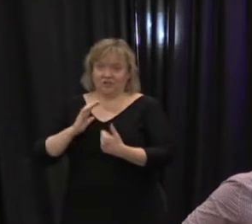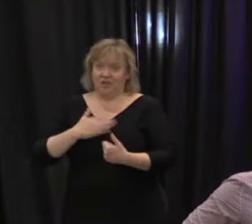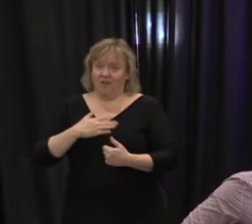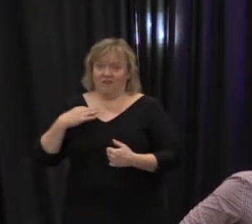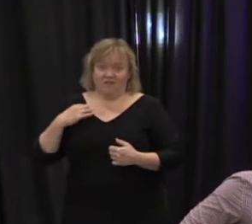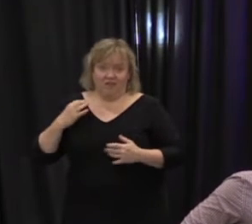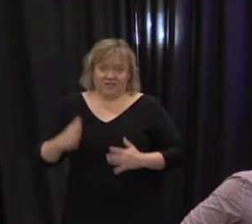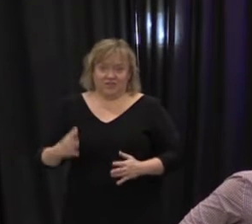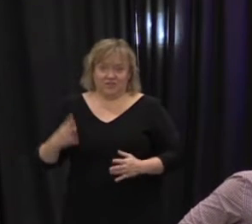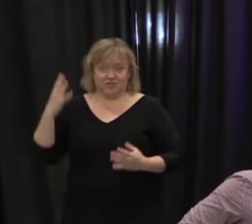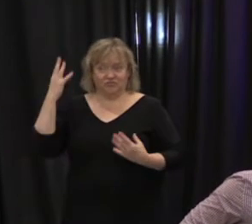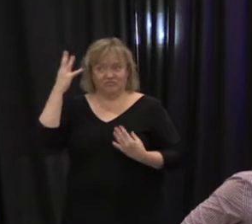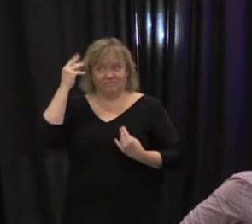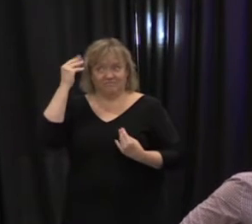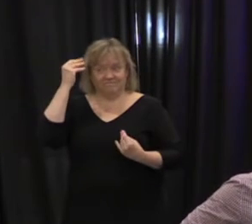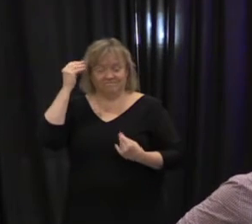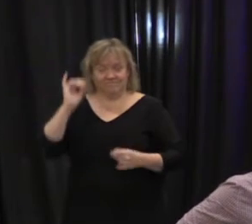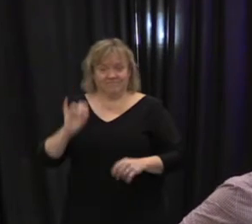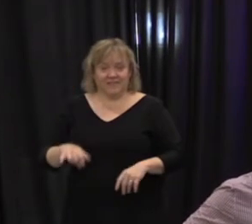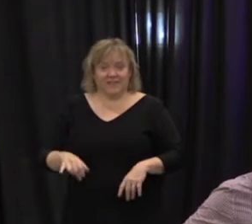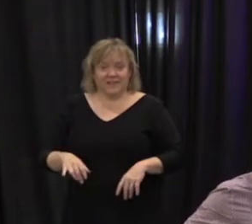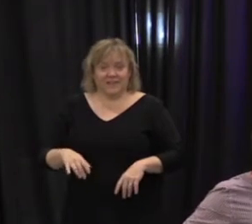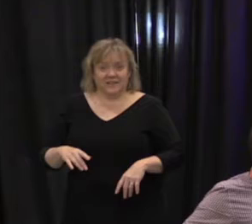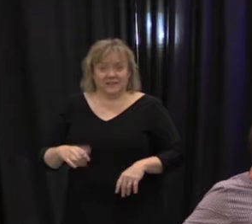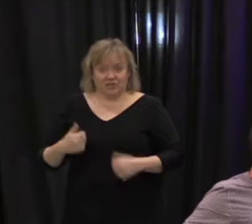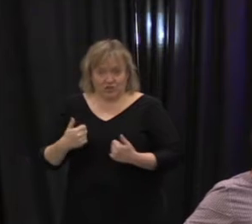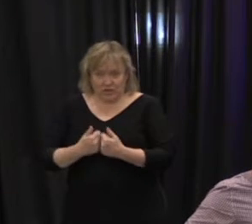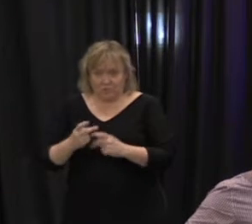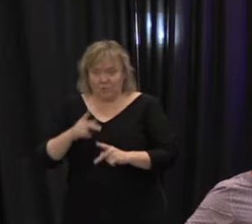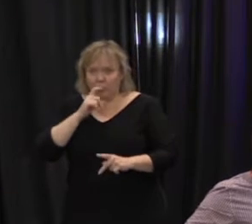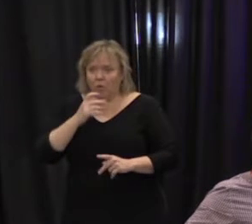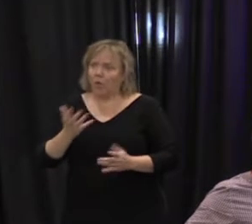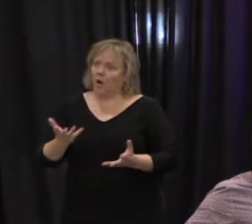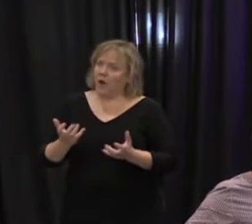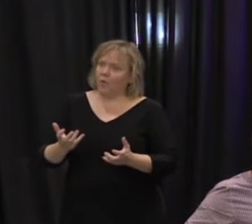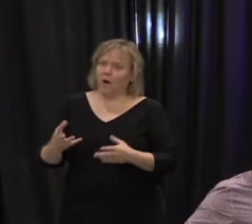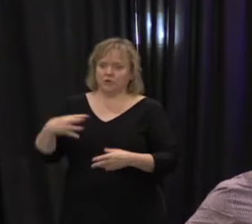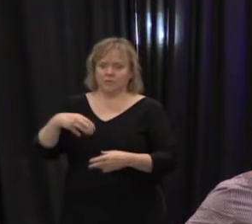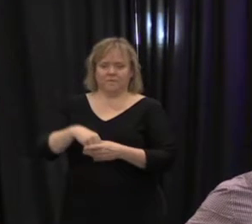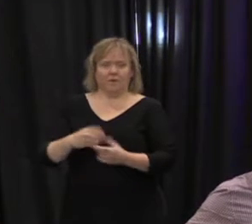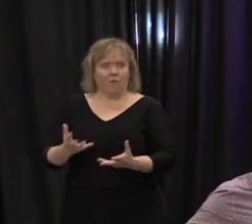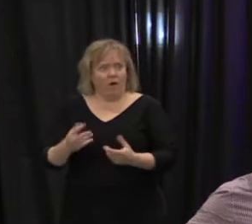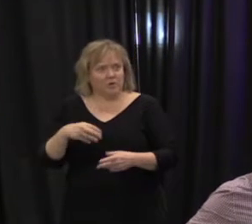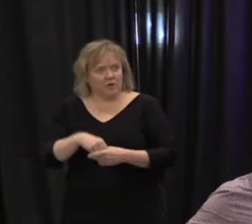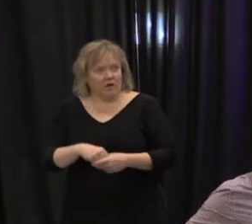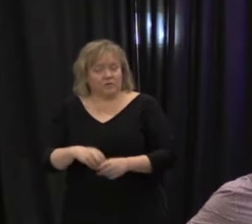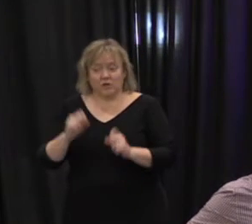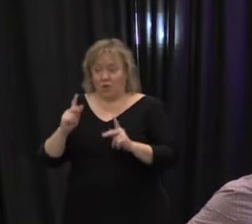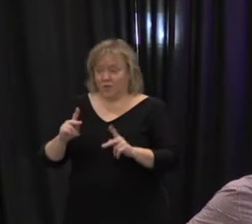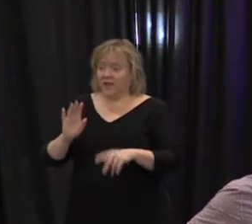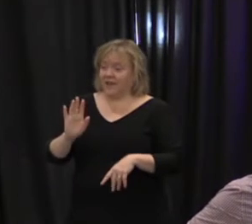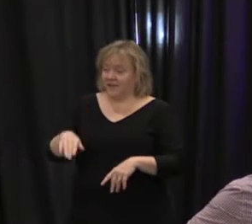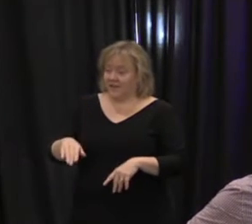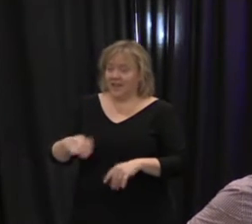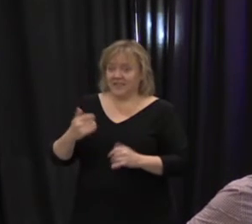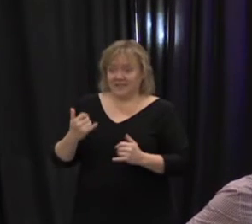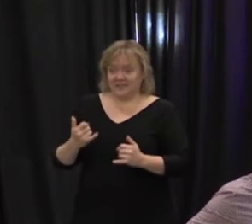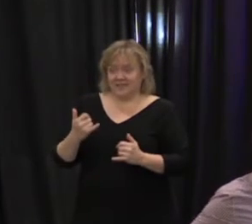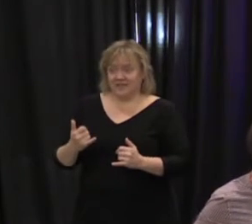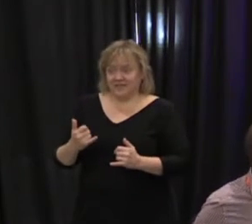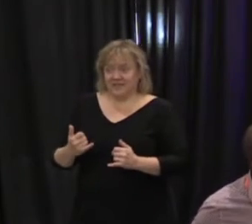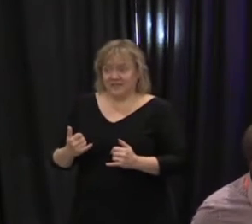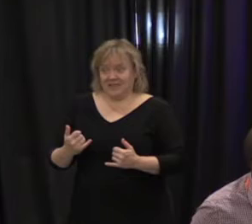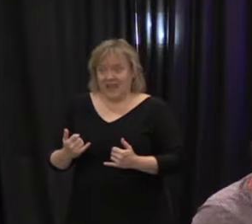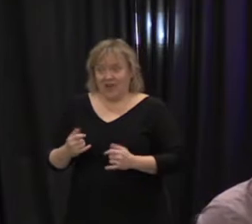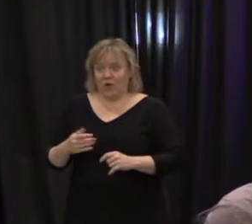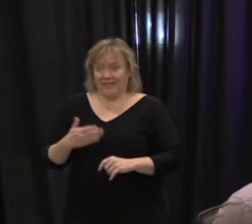think about, challenging people who are wanting to get into this movement to be like, well, yeah, this is the time to really do all